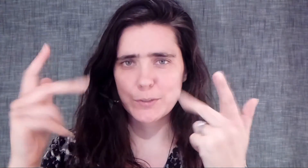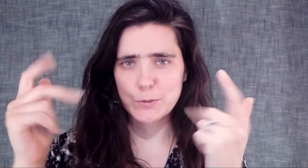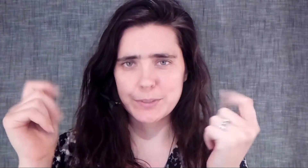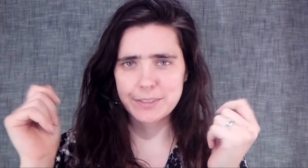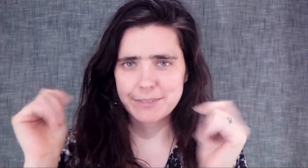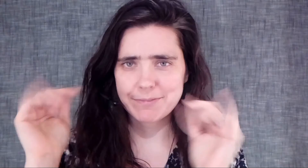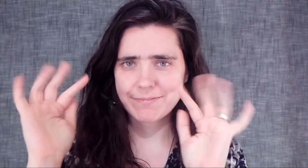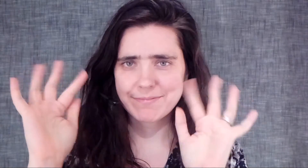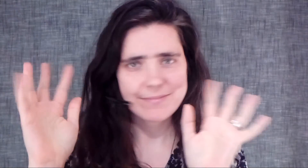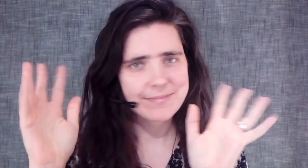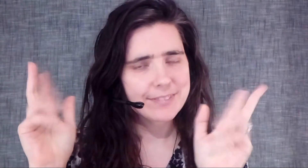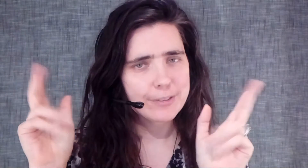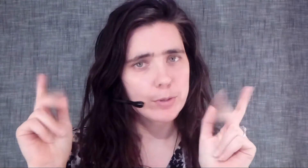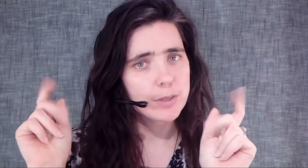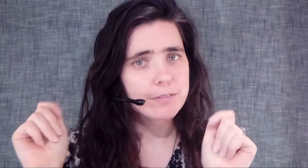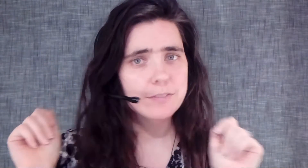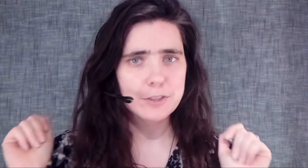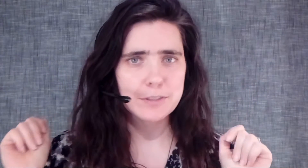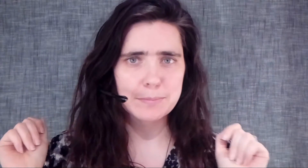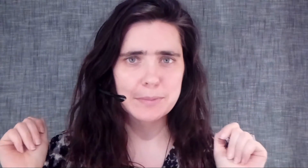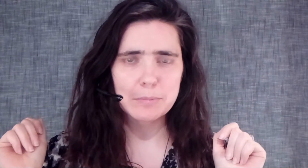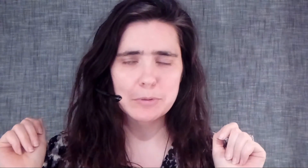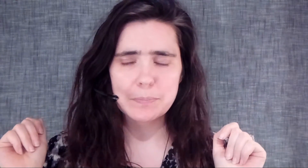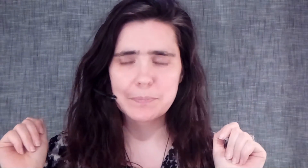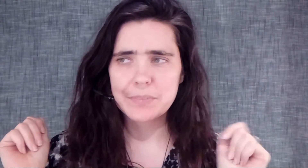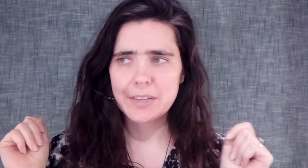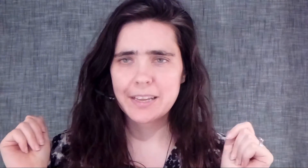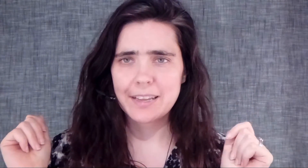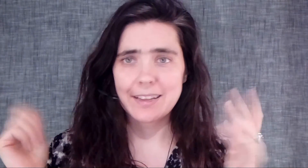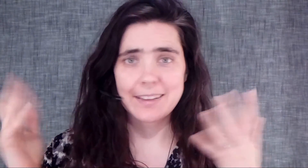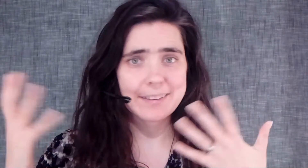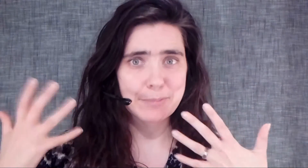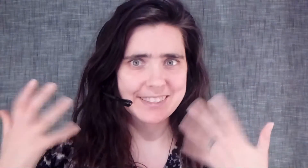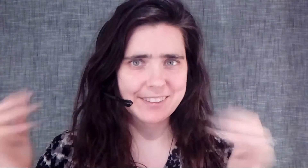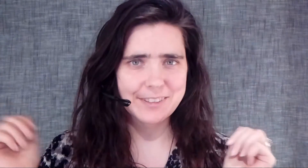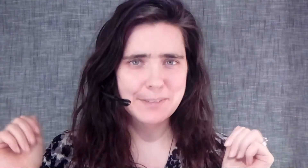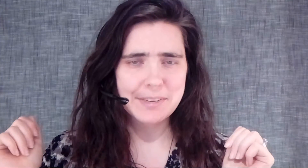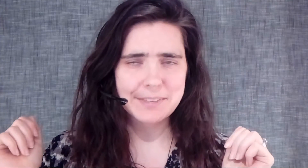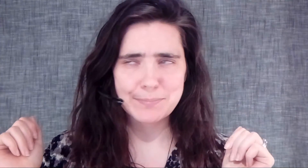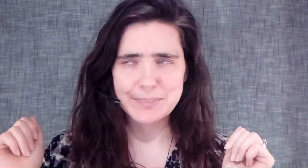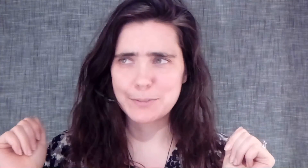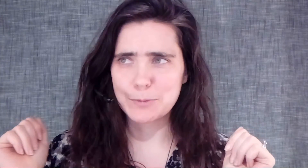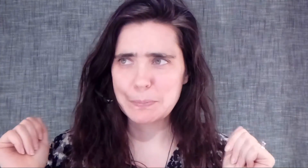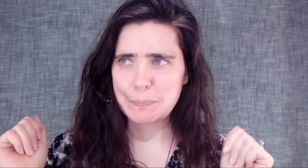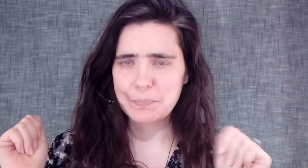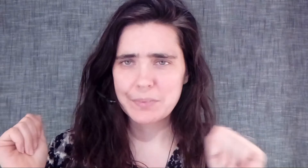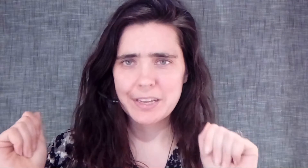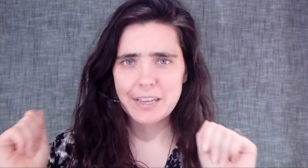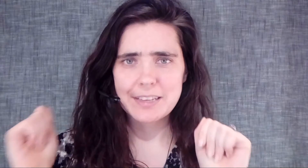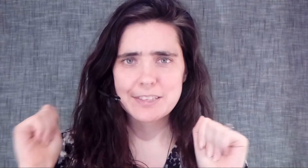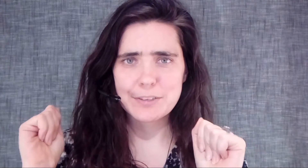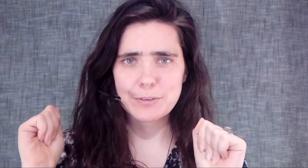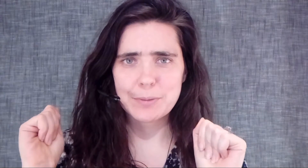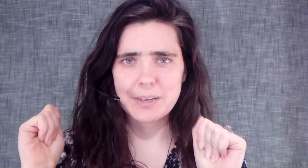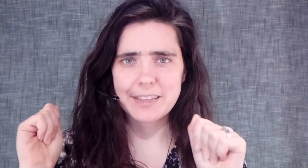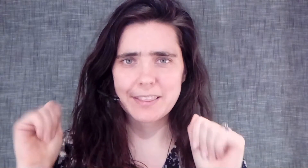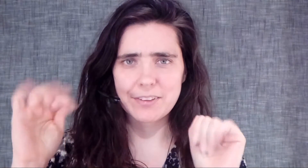good trigger for some people, particularly me as well. So I thought